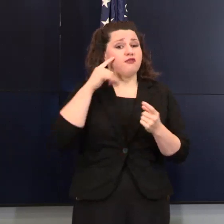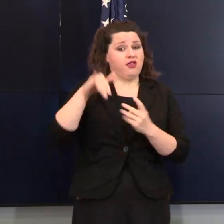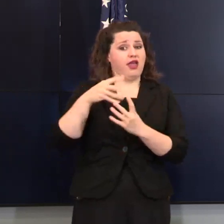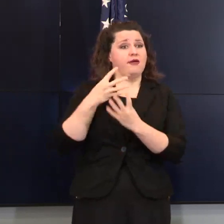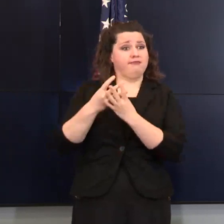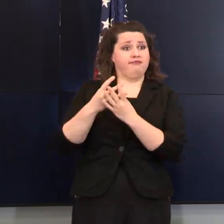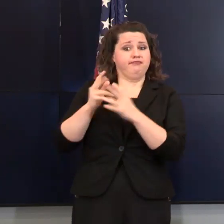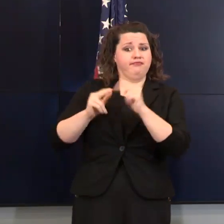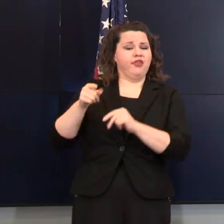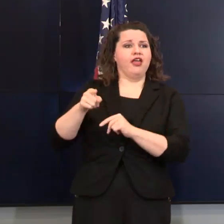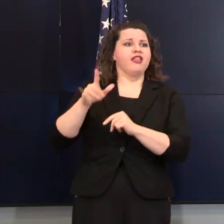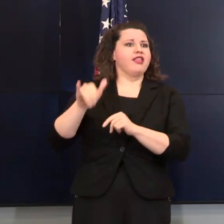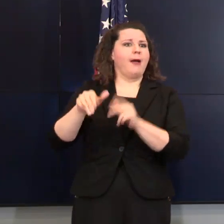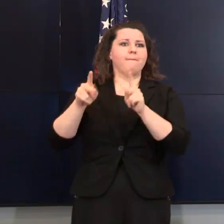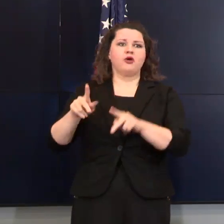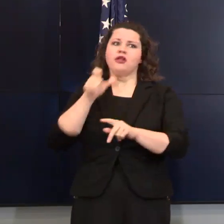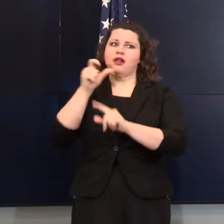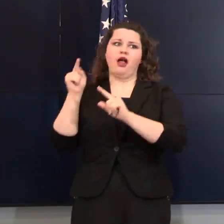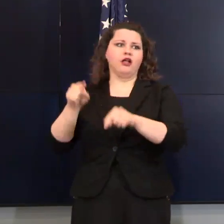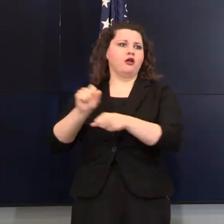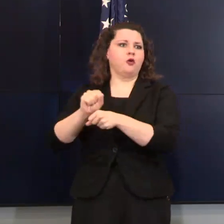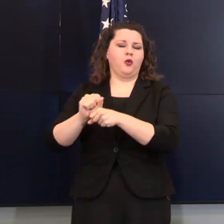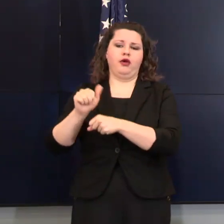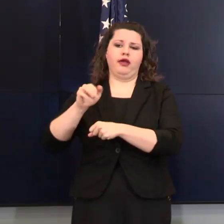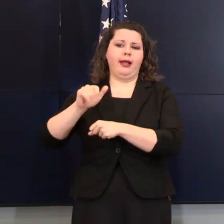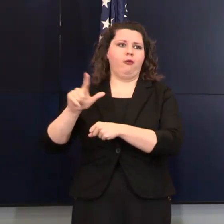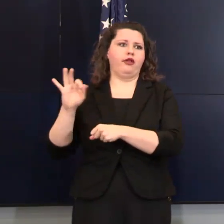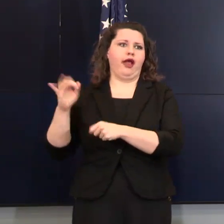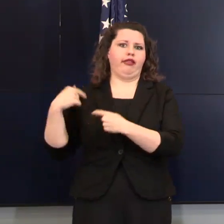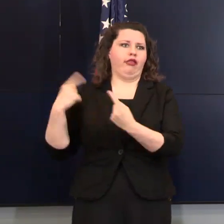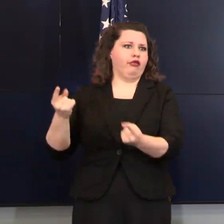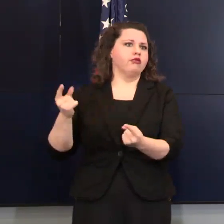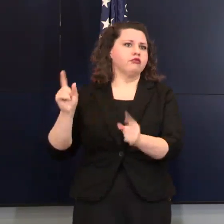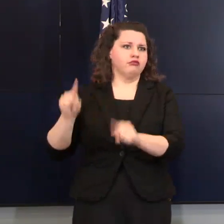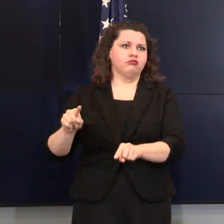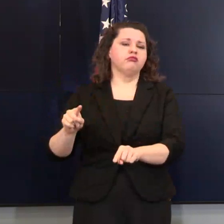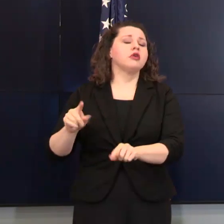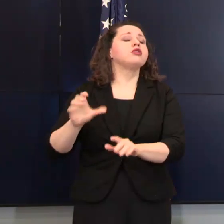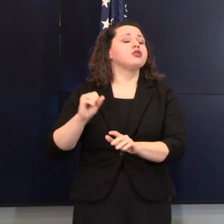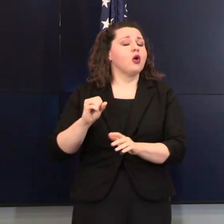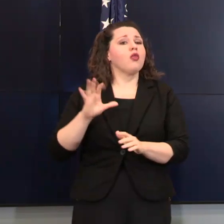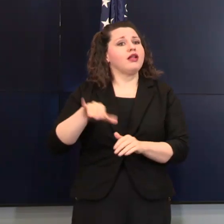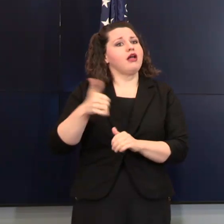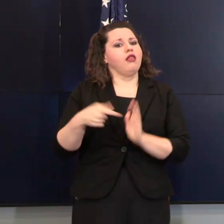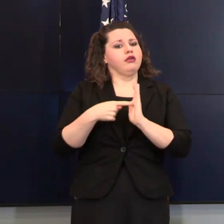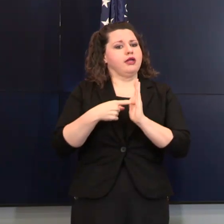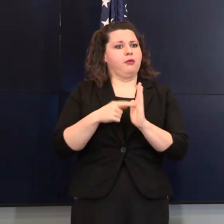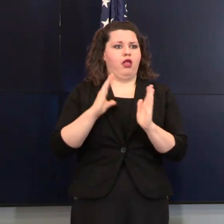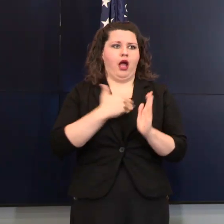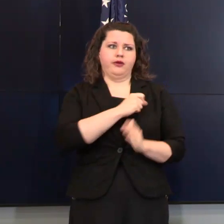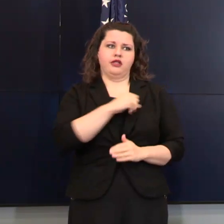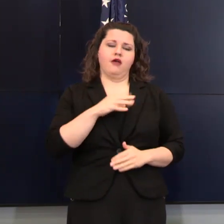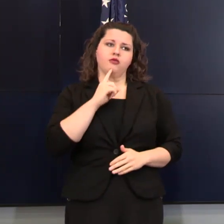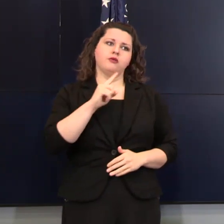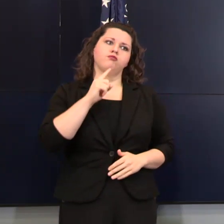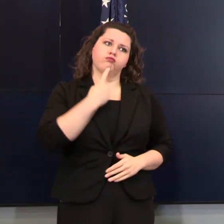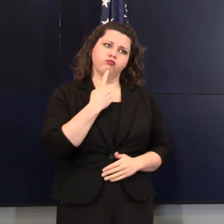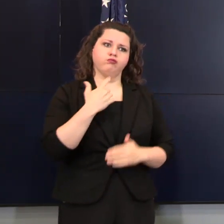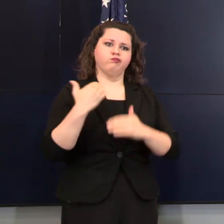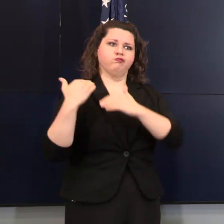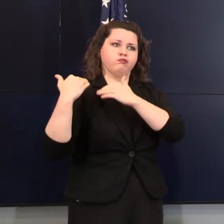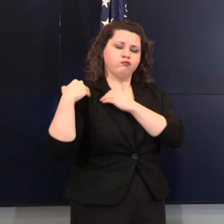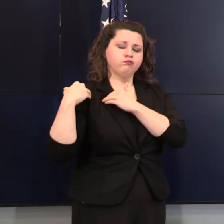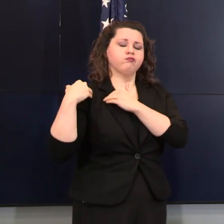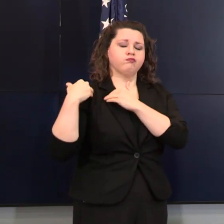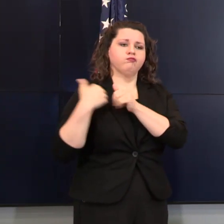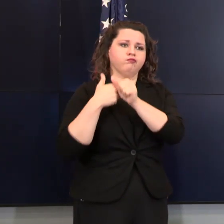tested positive for COVID-19. Our hearts are with this member of our team and hope they recover soon. But the good